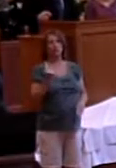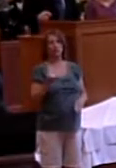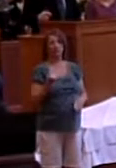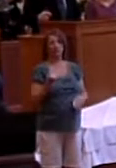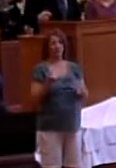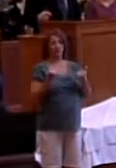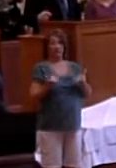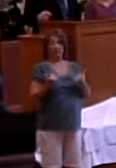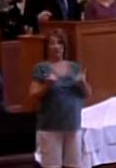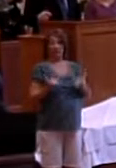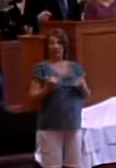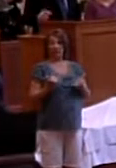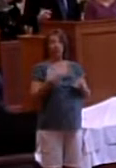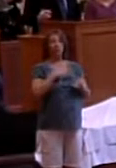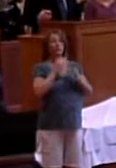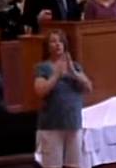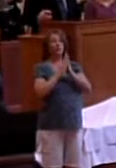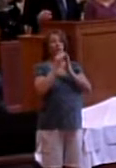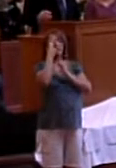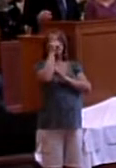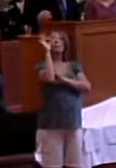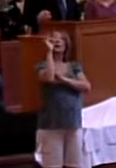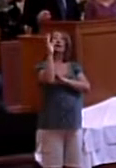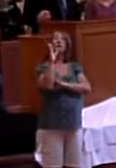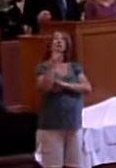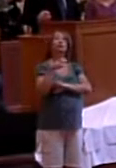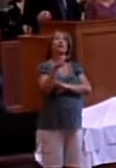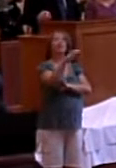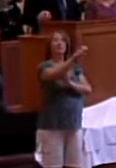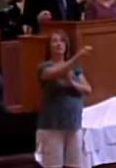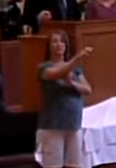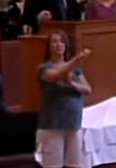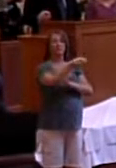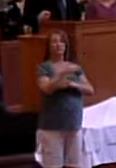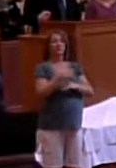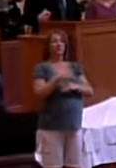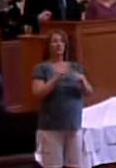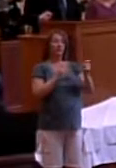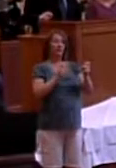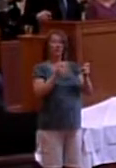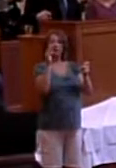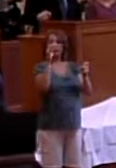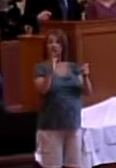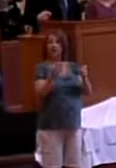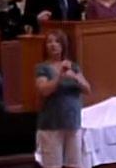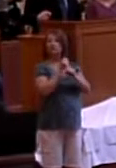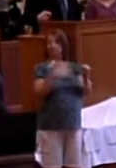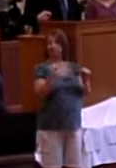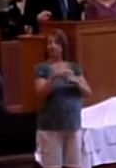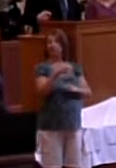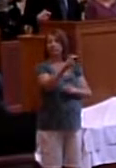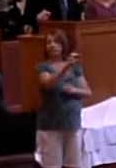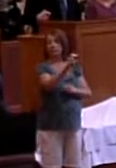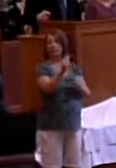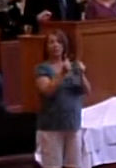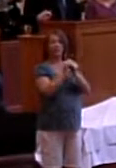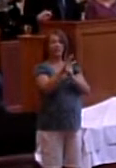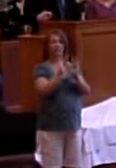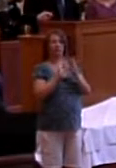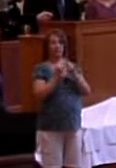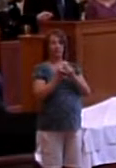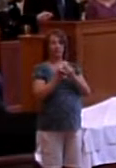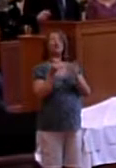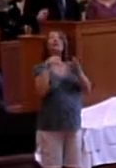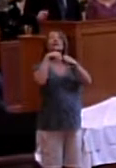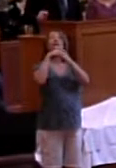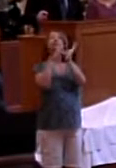Today, as we also pray for our pastor as he's traveling, give him the safeties of the road and with his family. In Jesus'